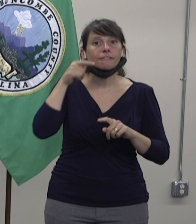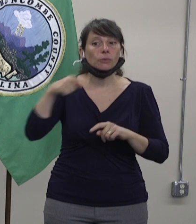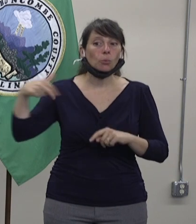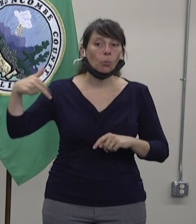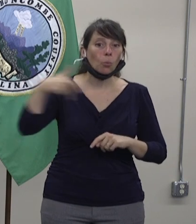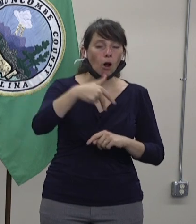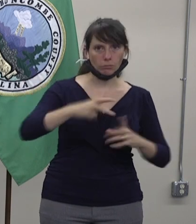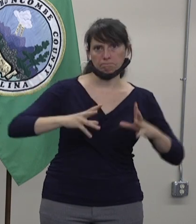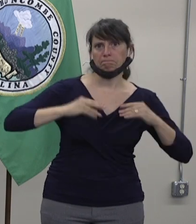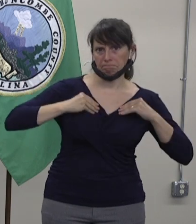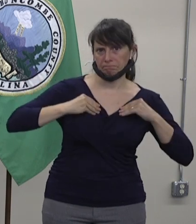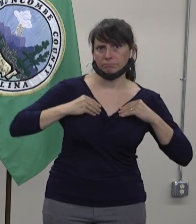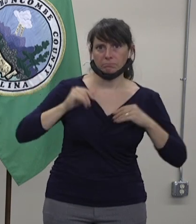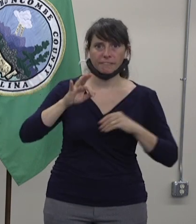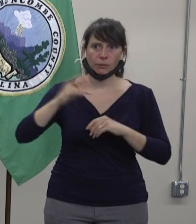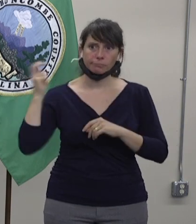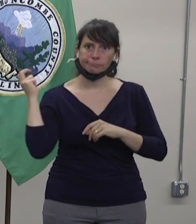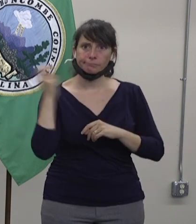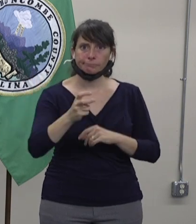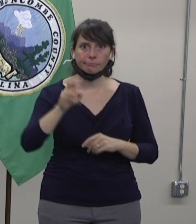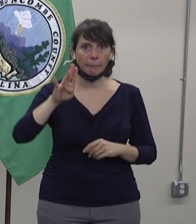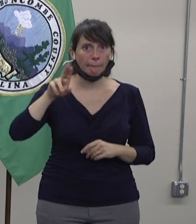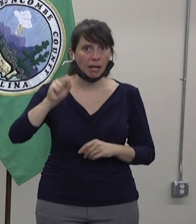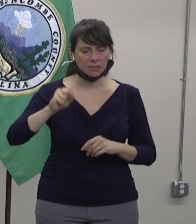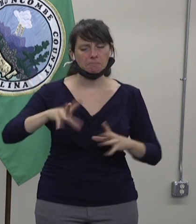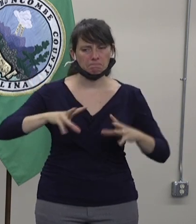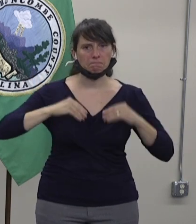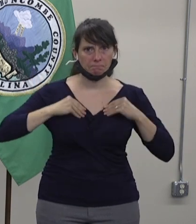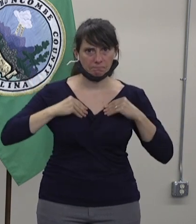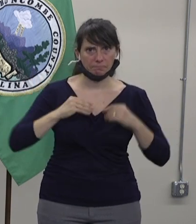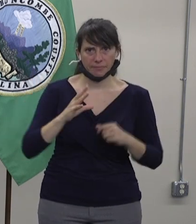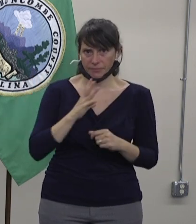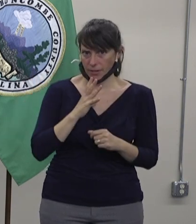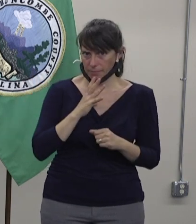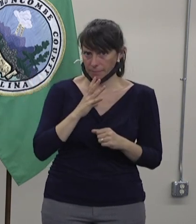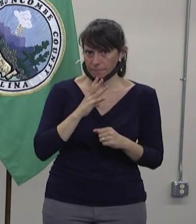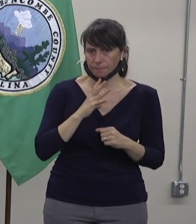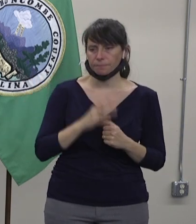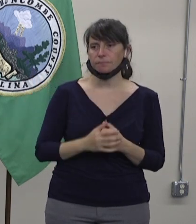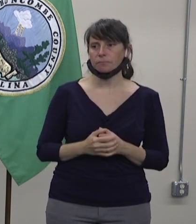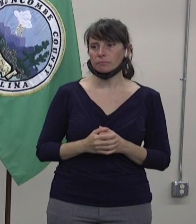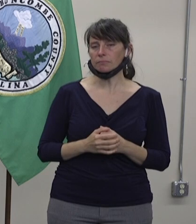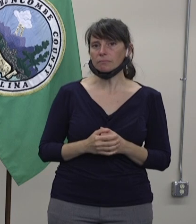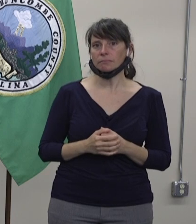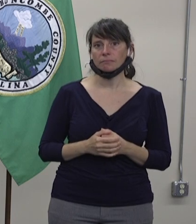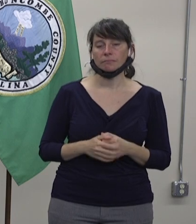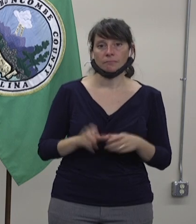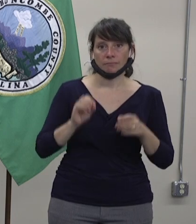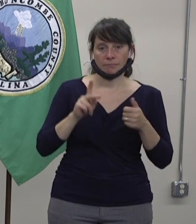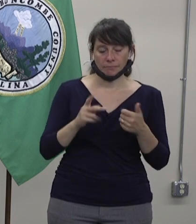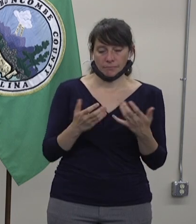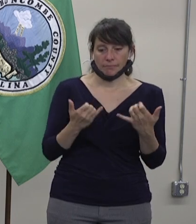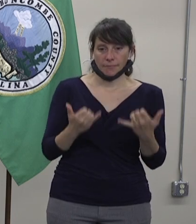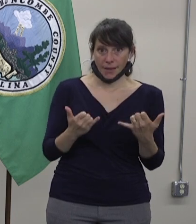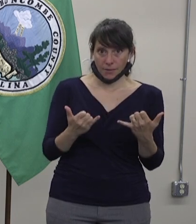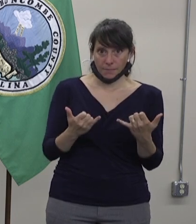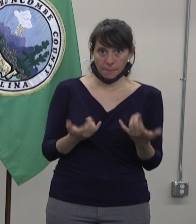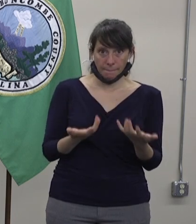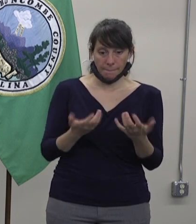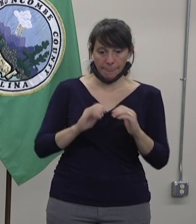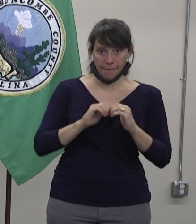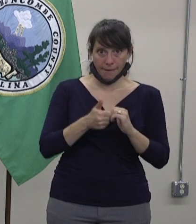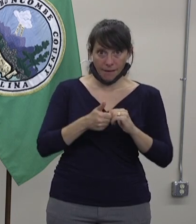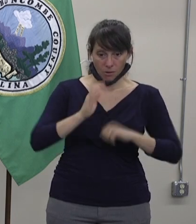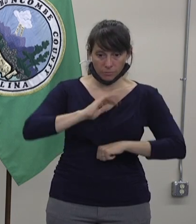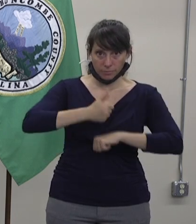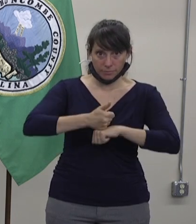So here are the steps to get tested at one of Buncombe County's community testing sites. First, complete the